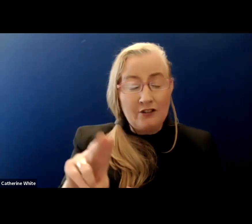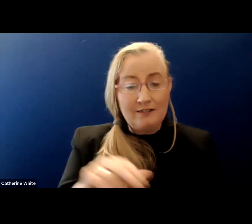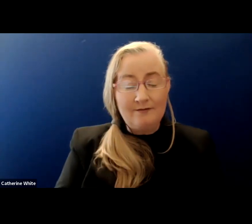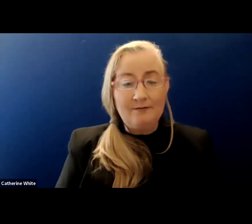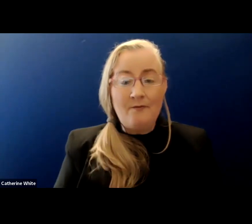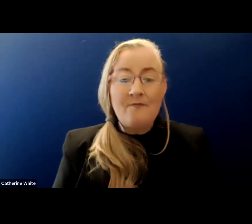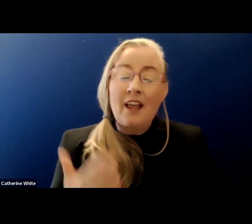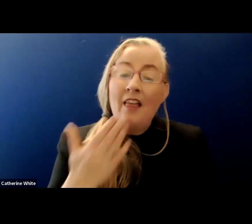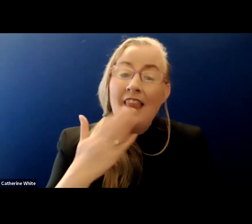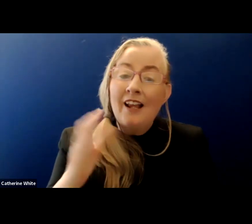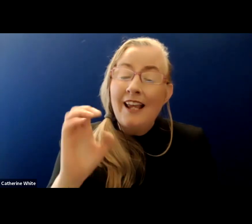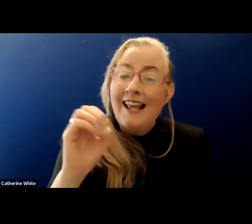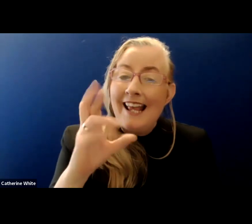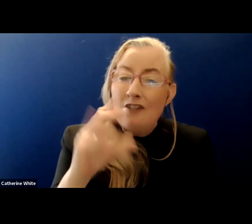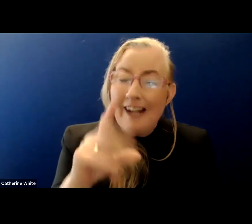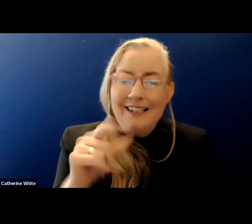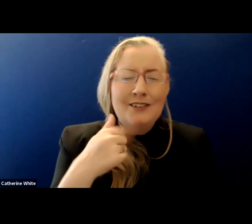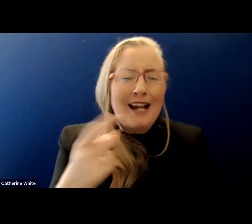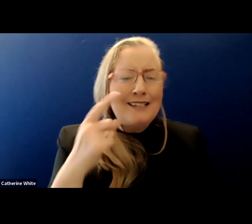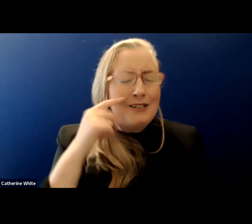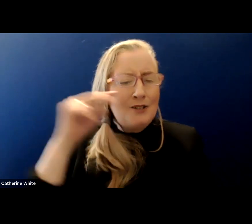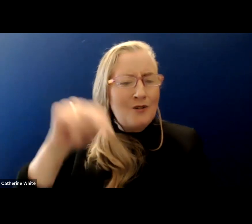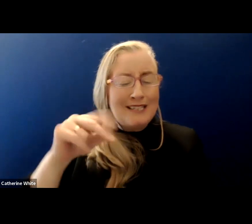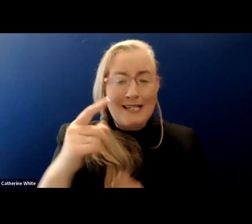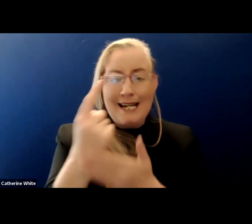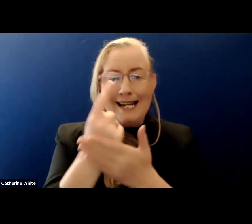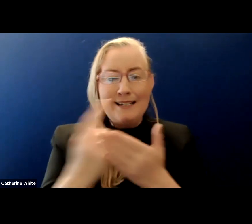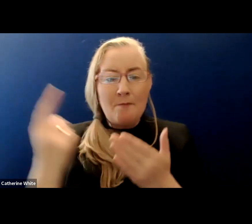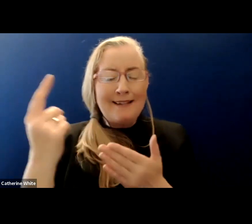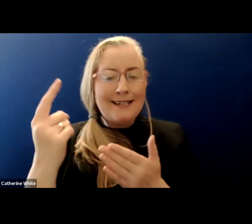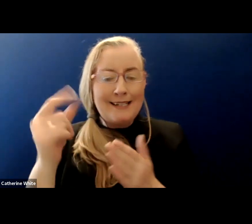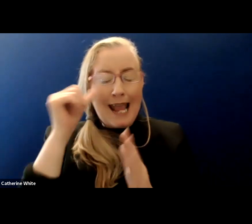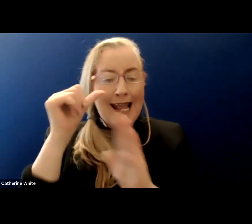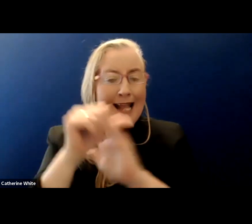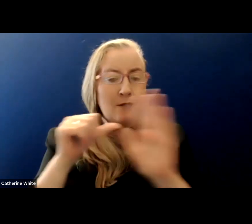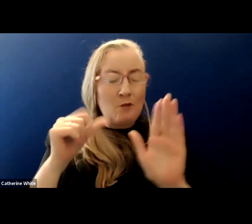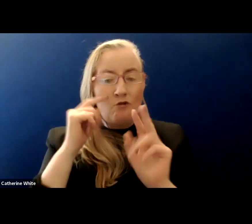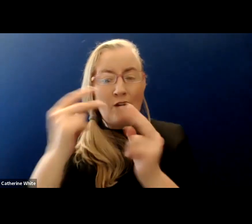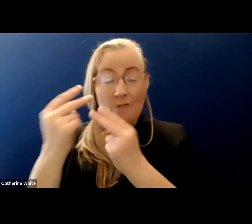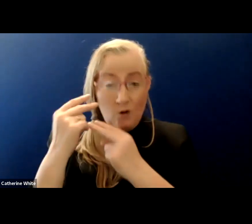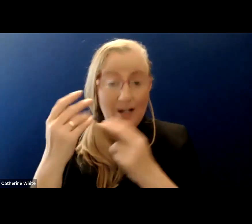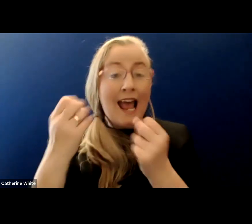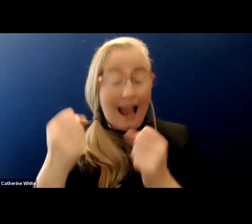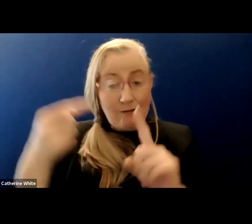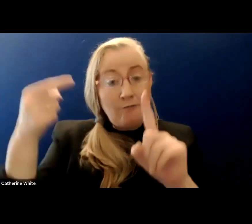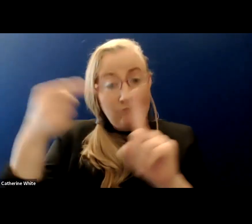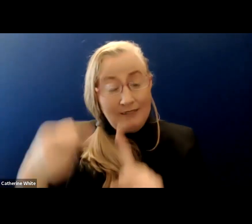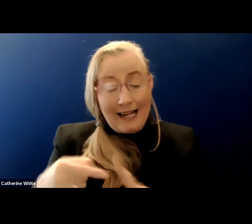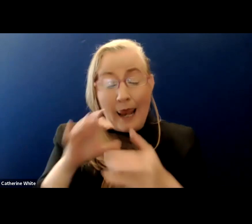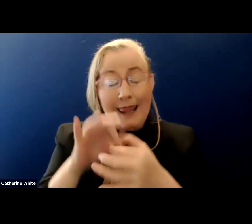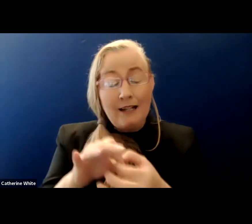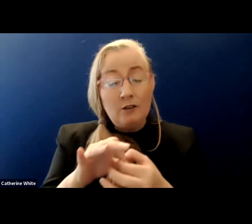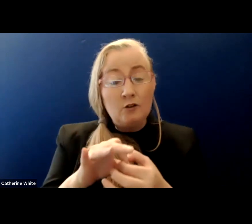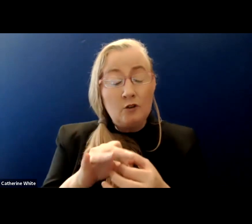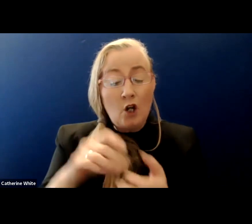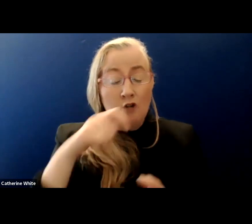Thanks, Aaron. And I noticed in the independent expert review that there was some very pointed recommendations towards the trust fund